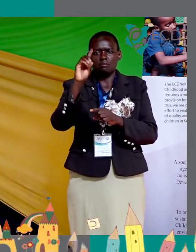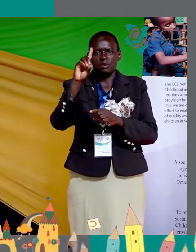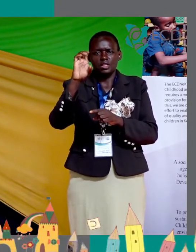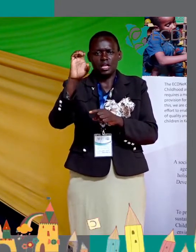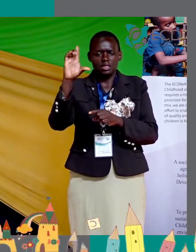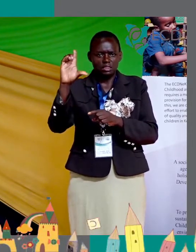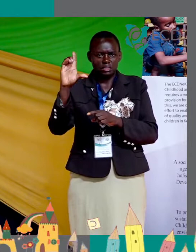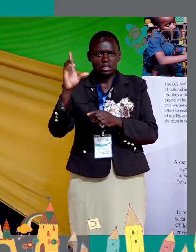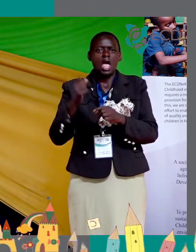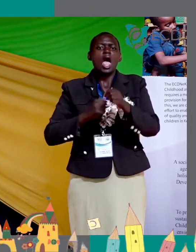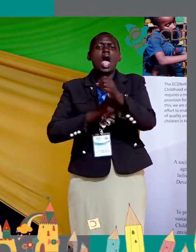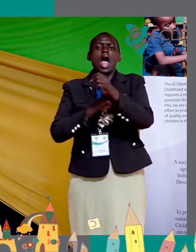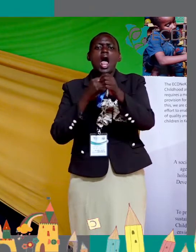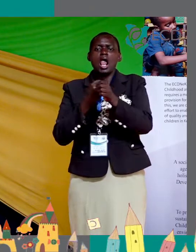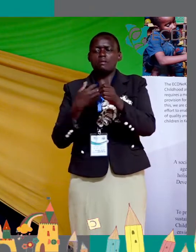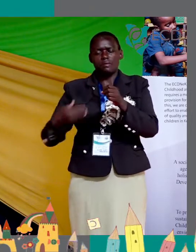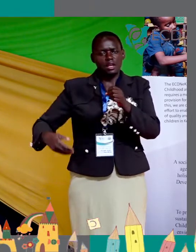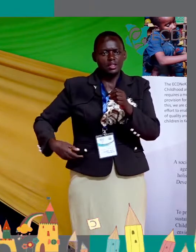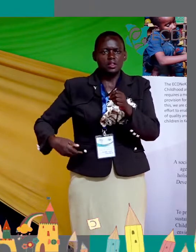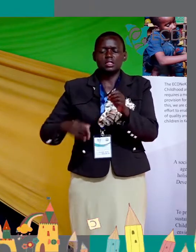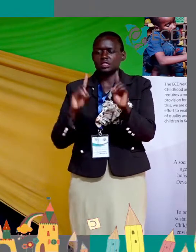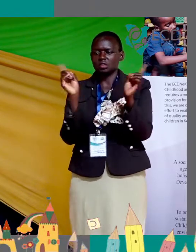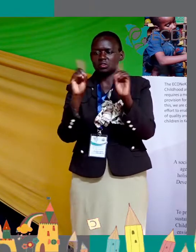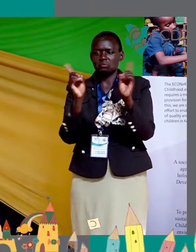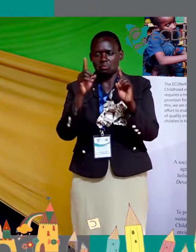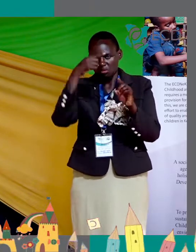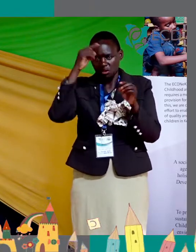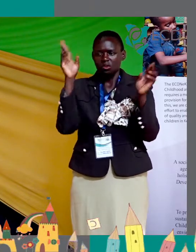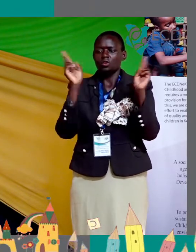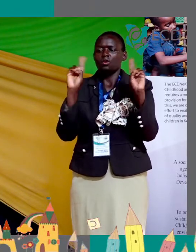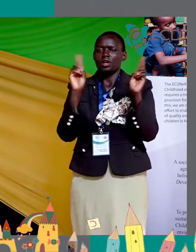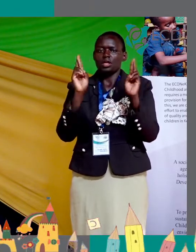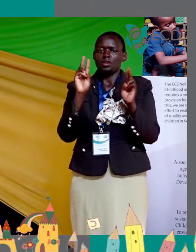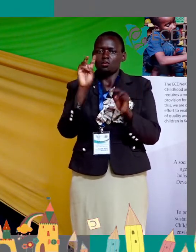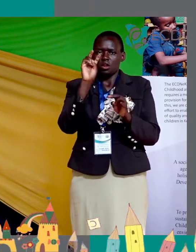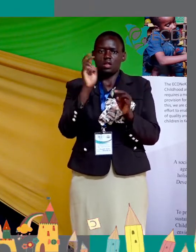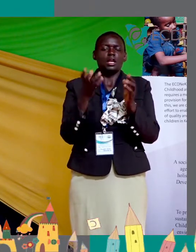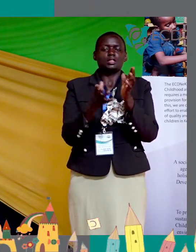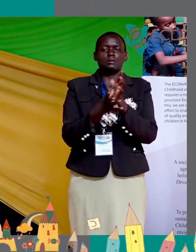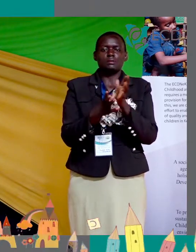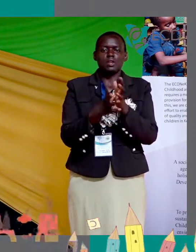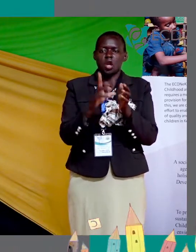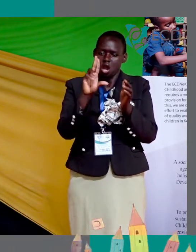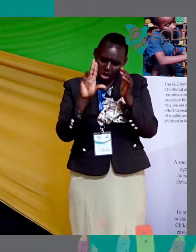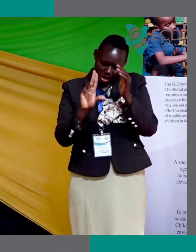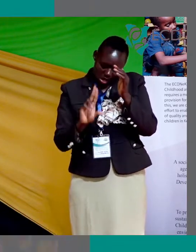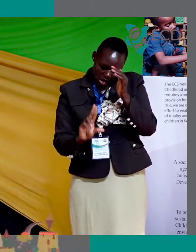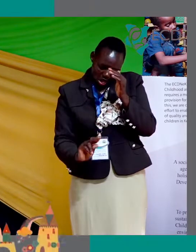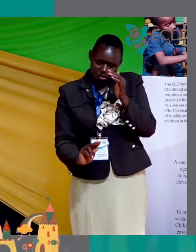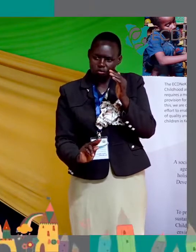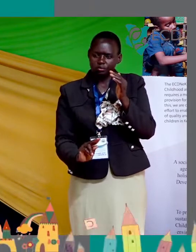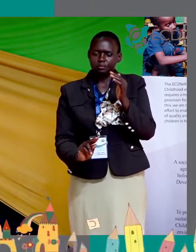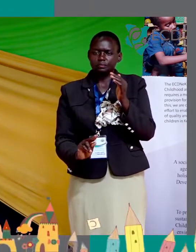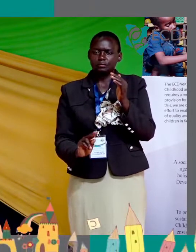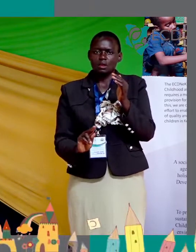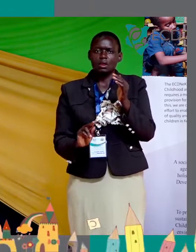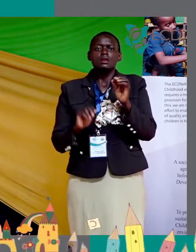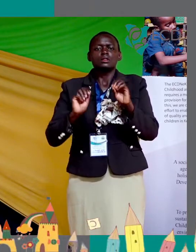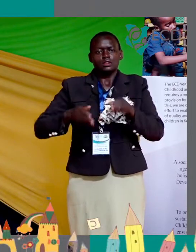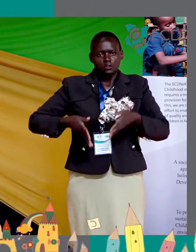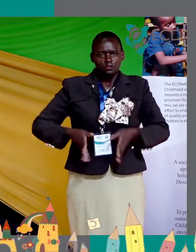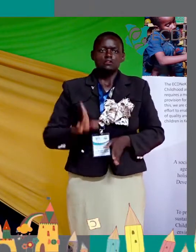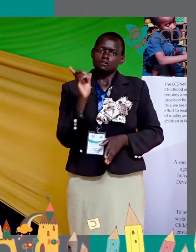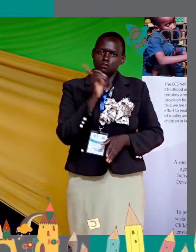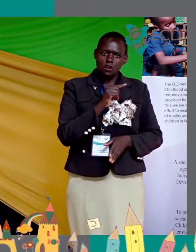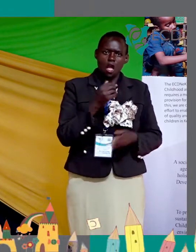models are not helping our adolescents because you are already addressing the problem down the stream. She has given birth,